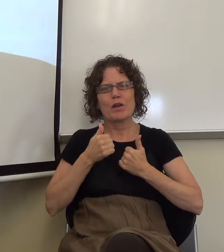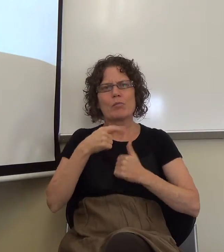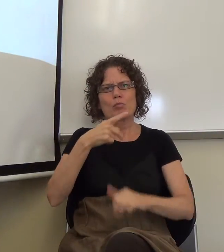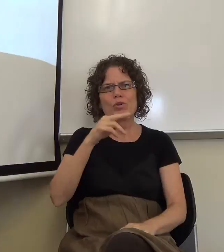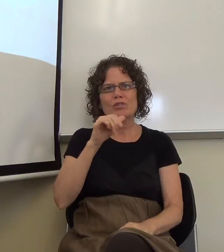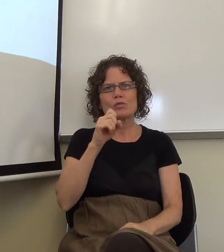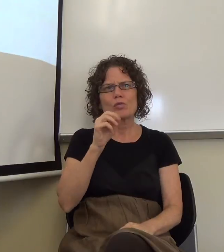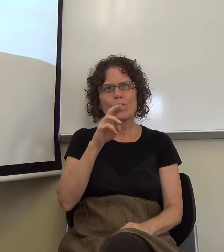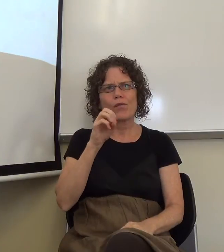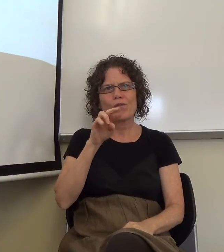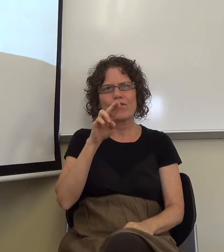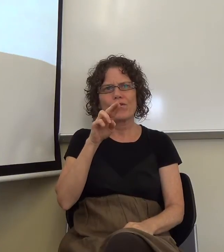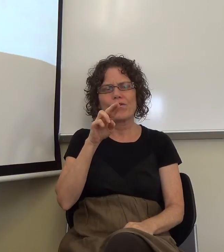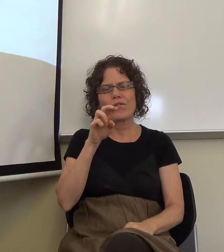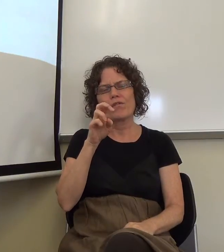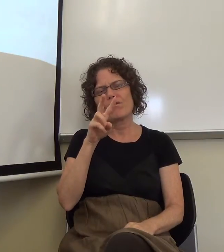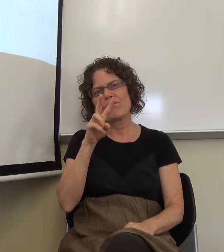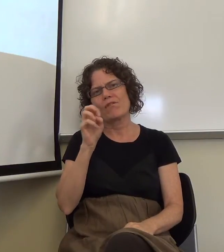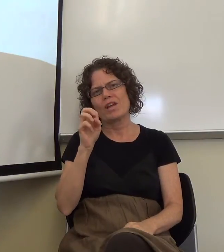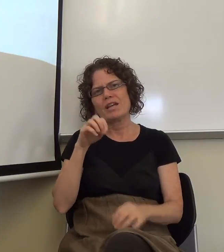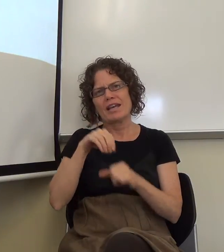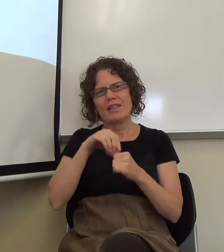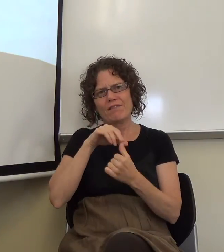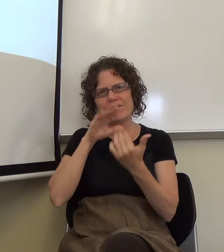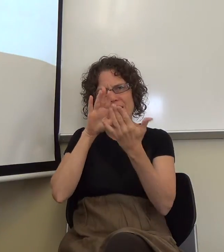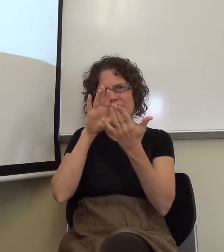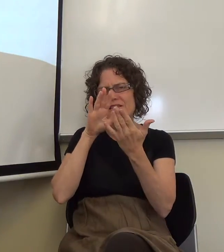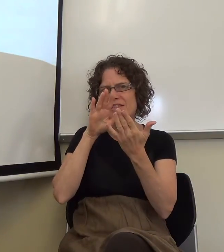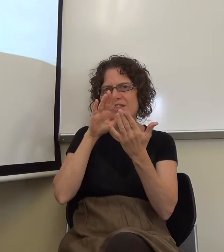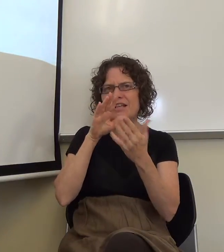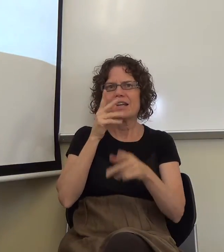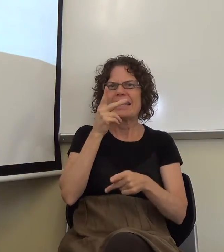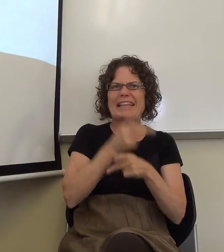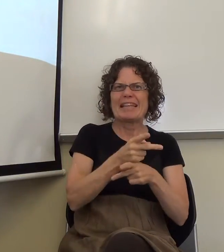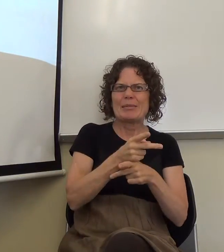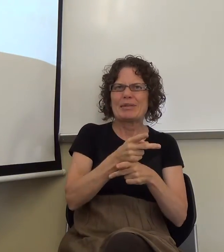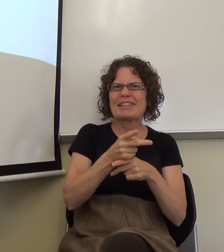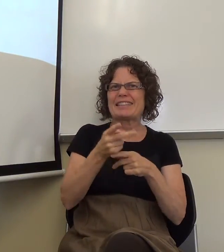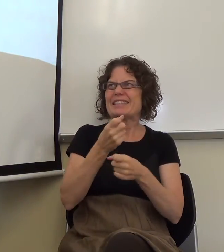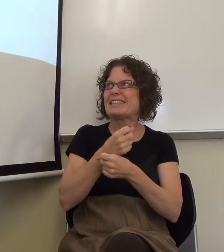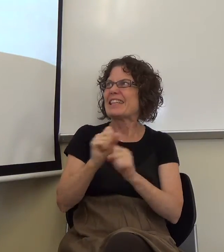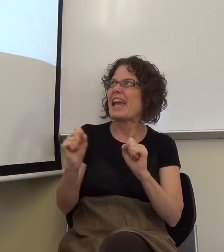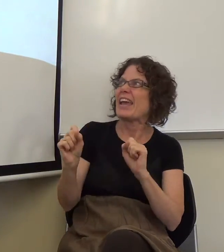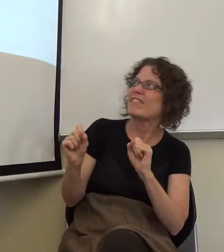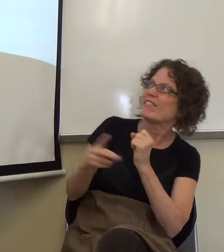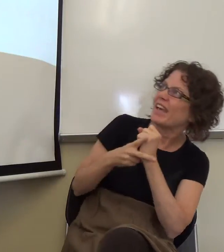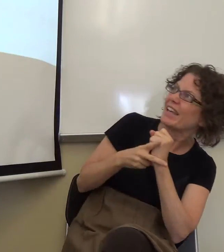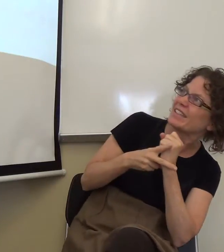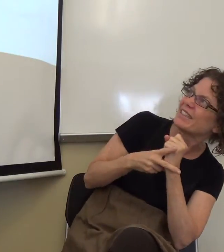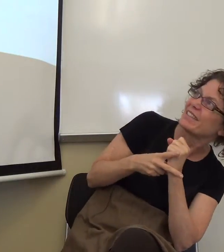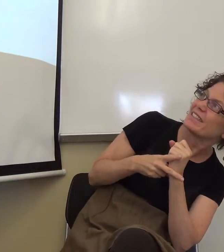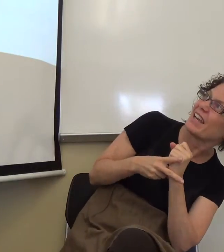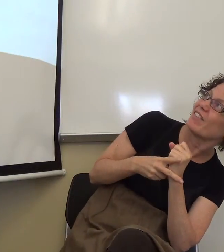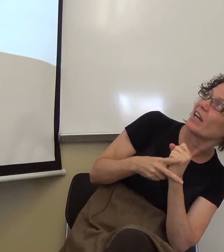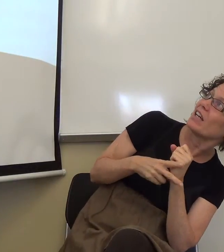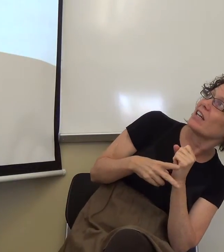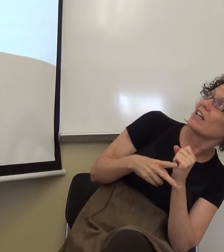doesn't really make sense. Keep, save, that doesn't make sense. So this has to be something else, and I